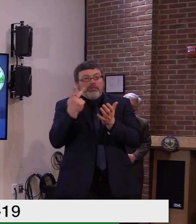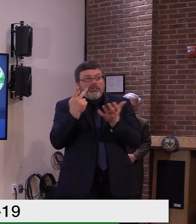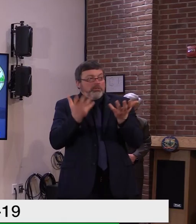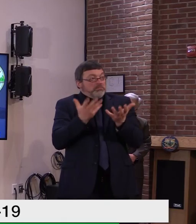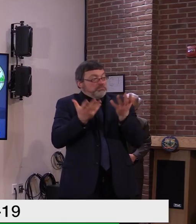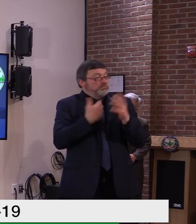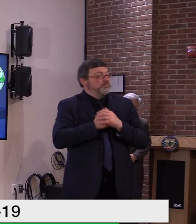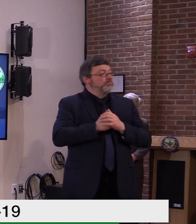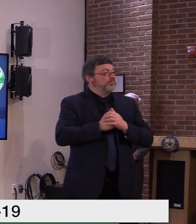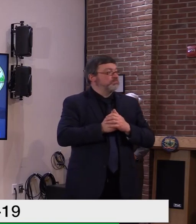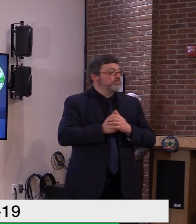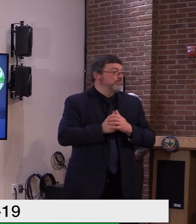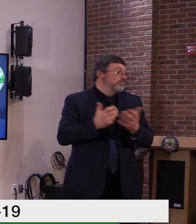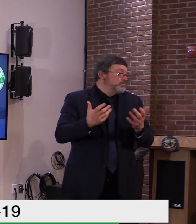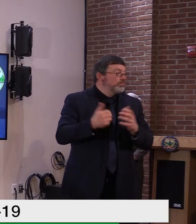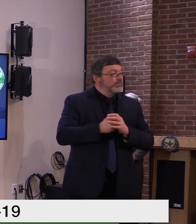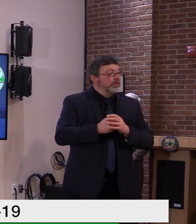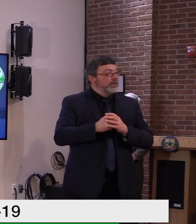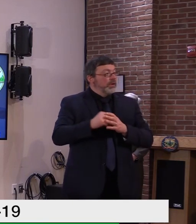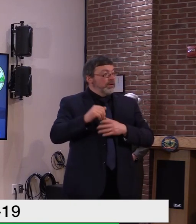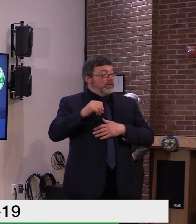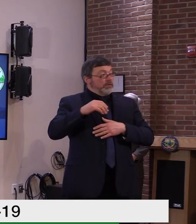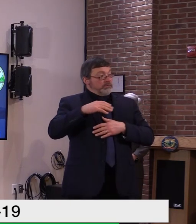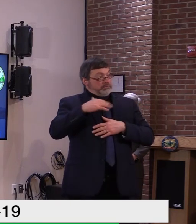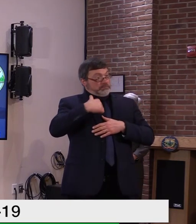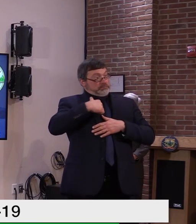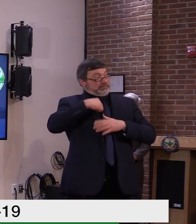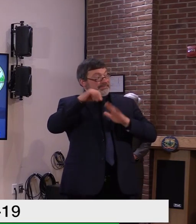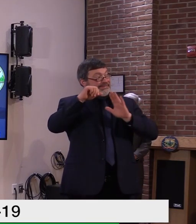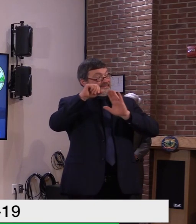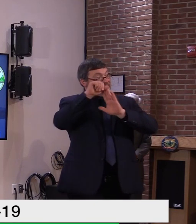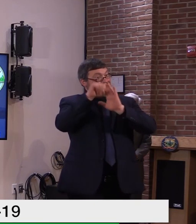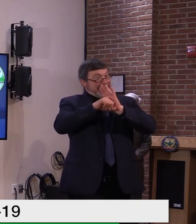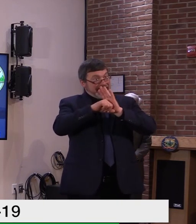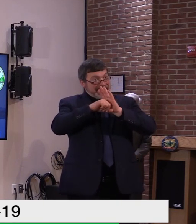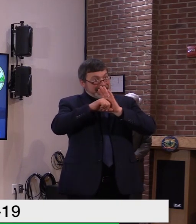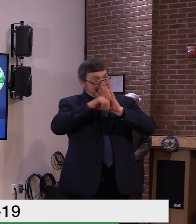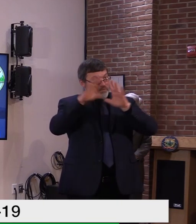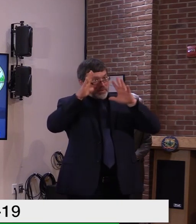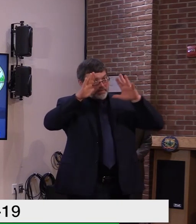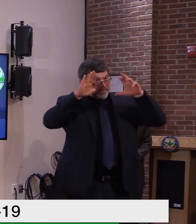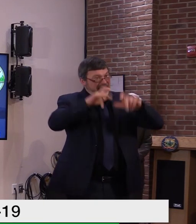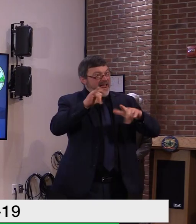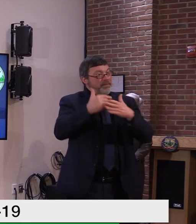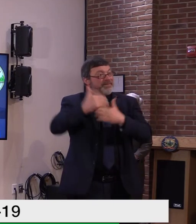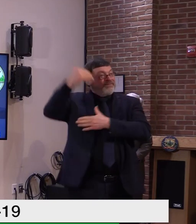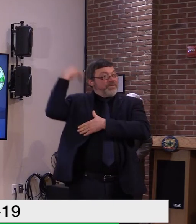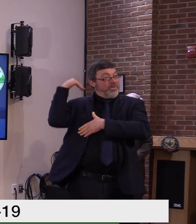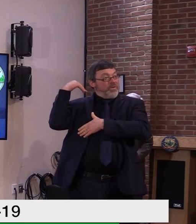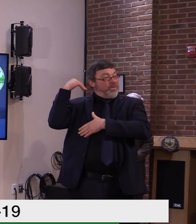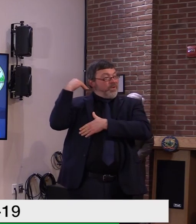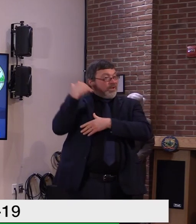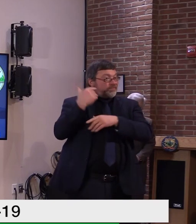months. It's going to be good to get back to normal and in more of an office setting. But for many, this provides